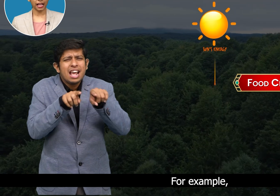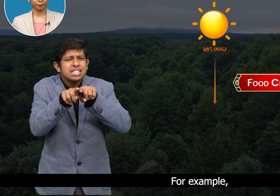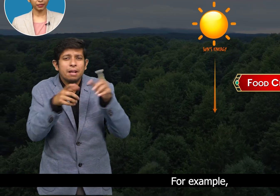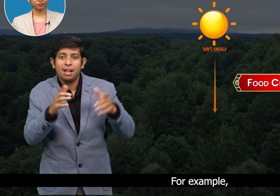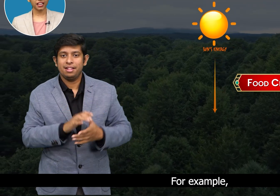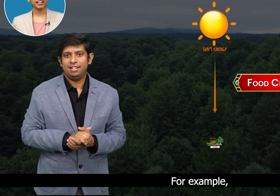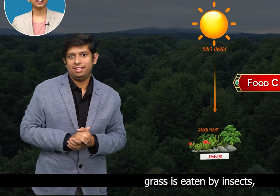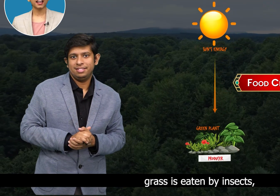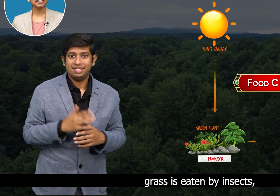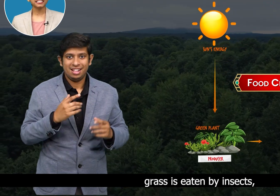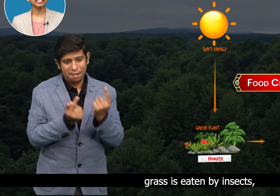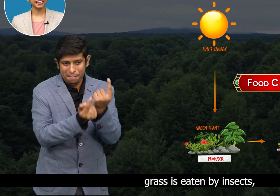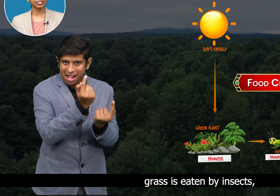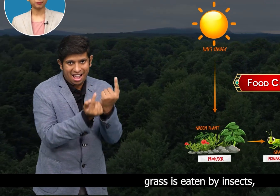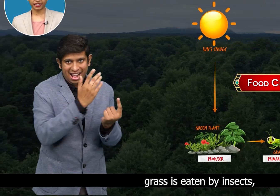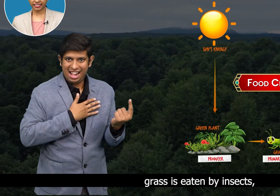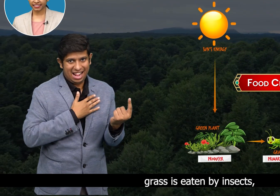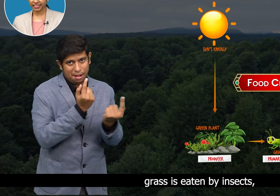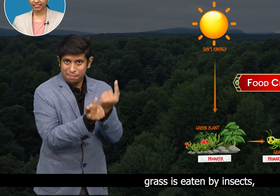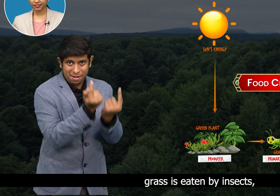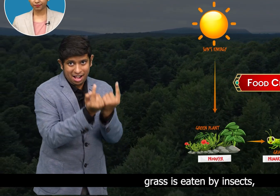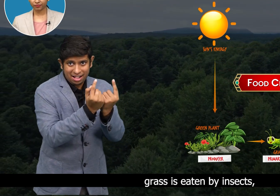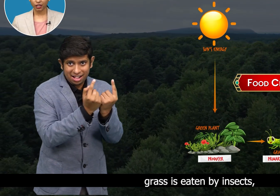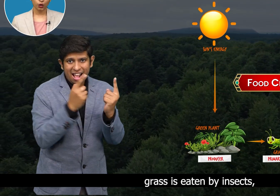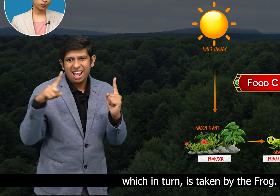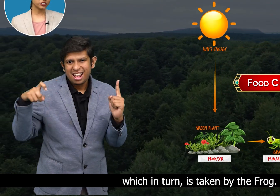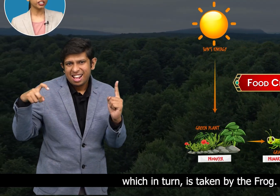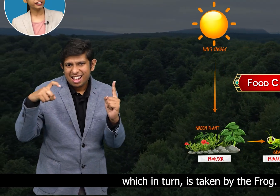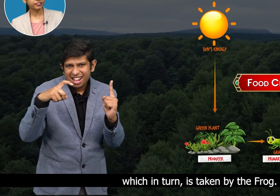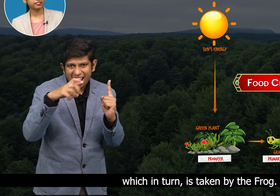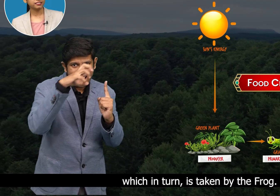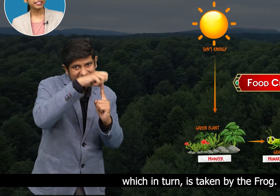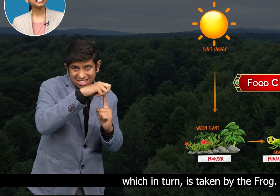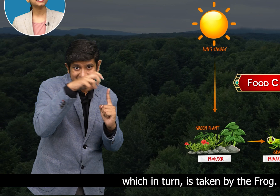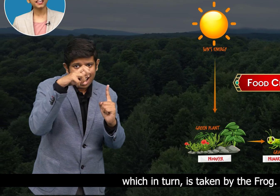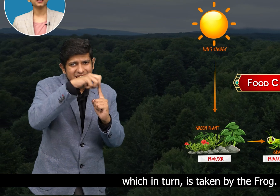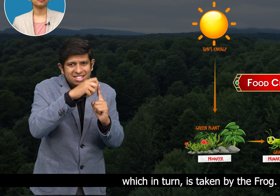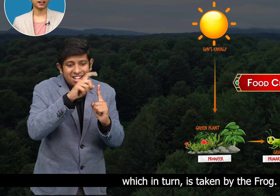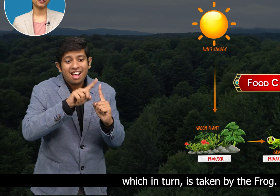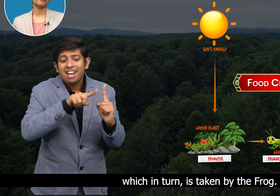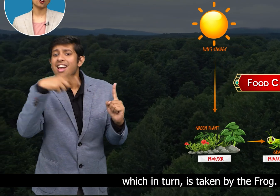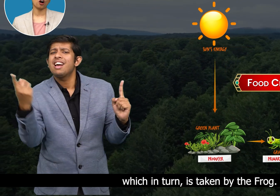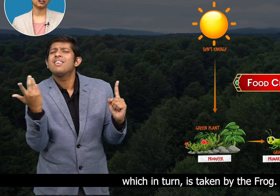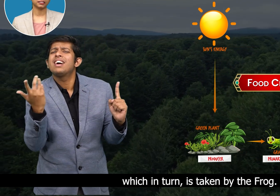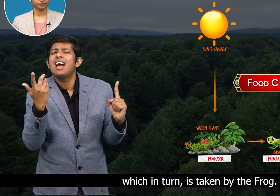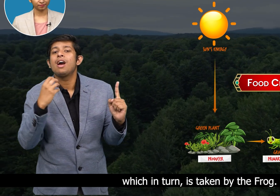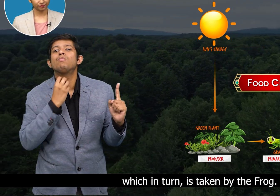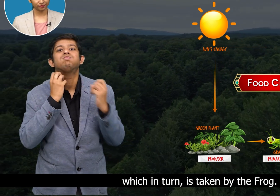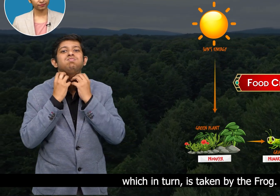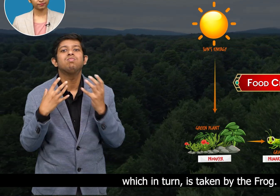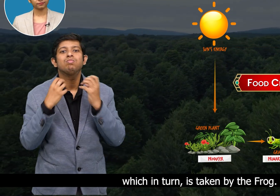For example, grass is eaten by insects, which in turn is taken by the frog.